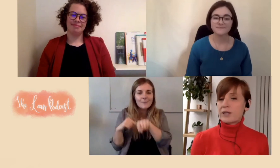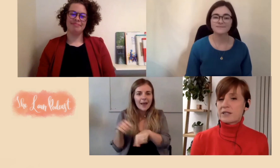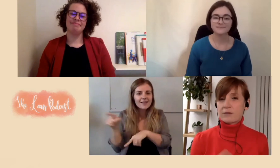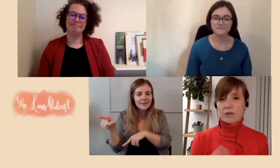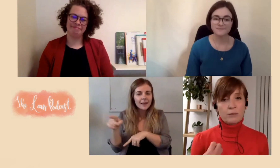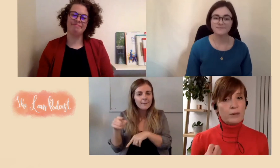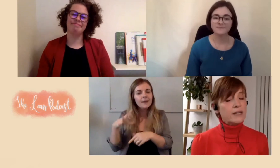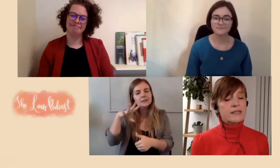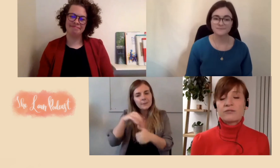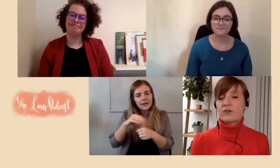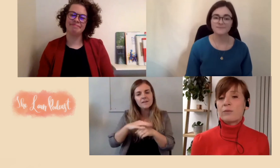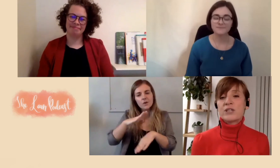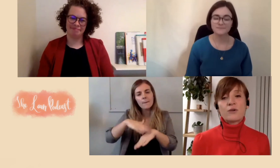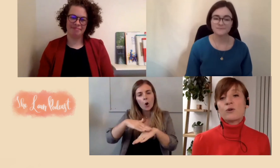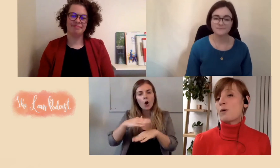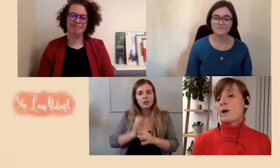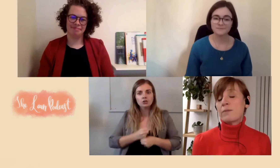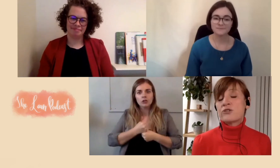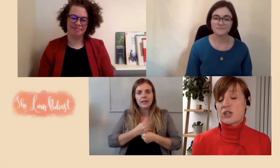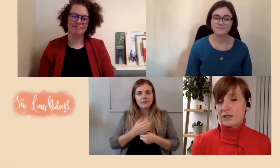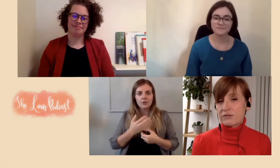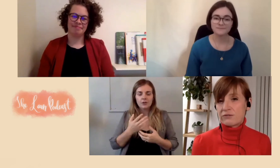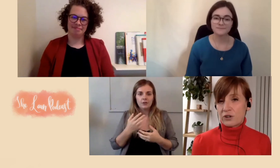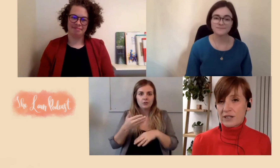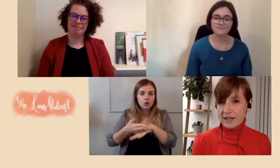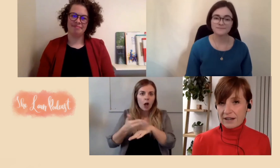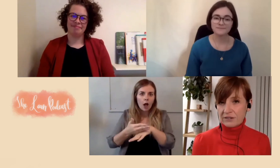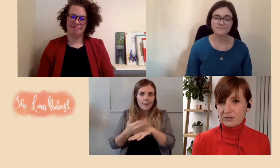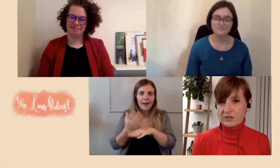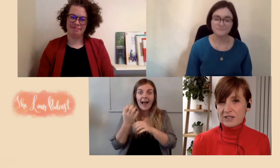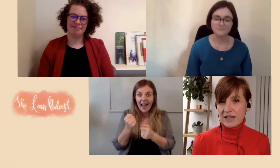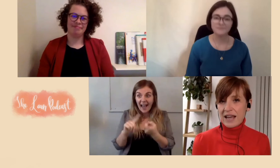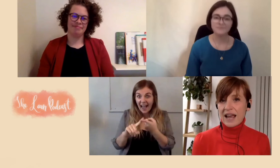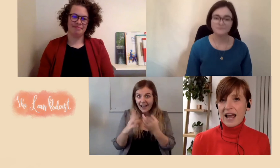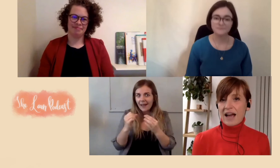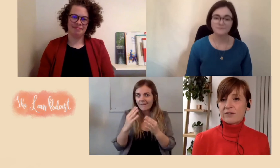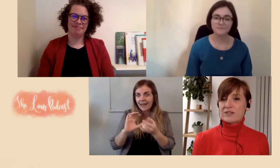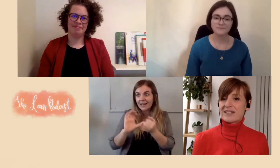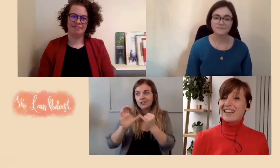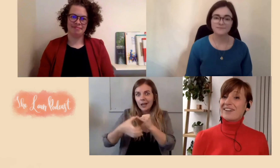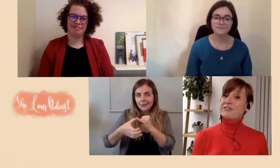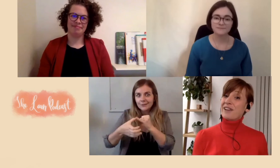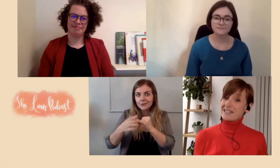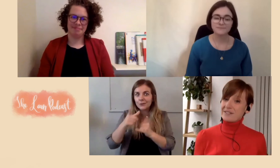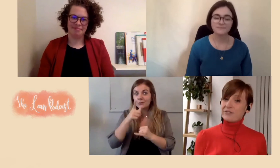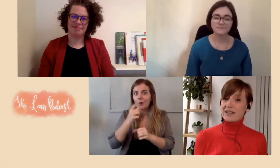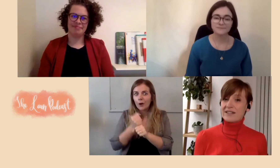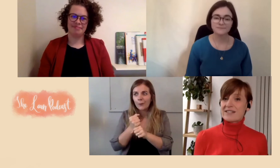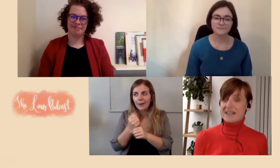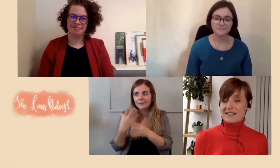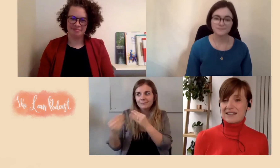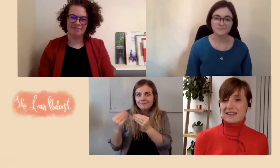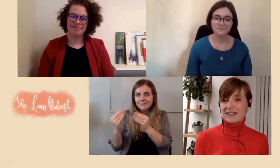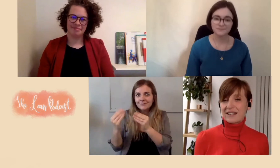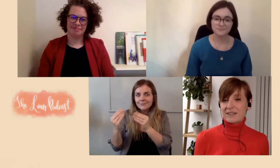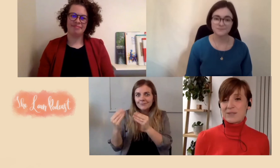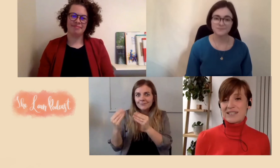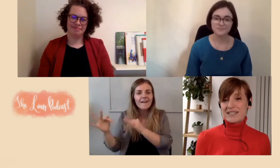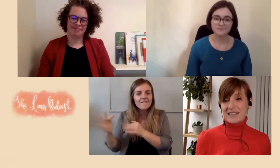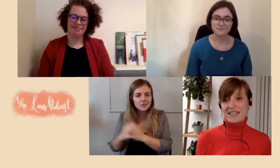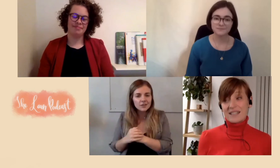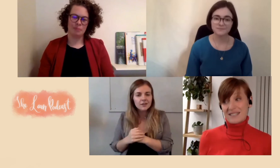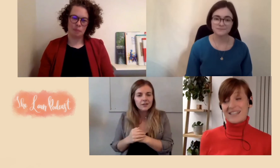And I guess also I've thought about, in terms of co-working online, is how we co-work, how we alert